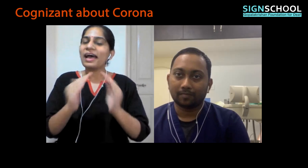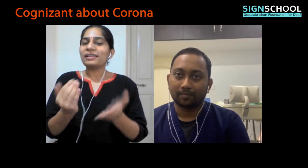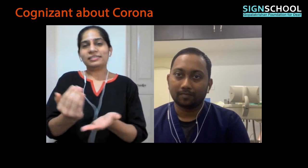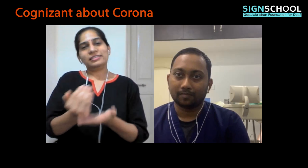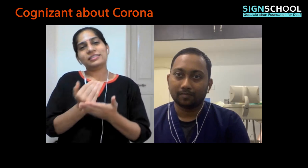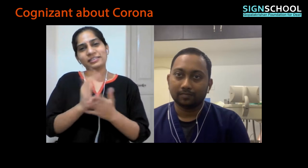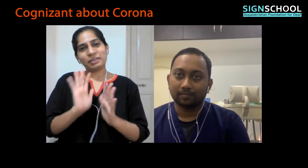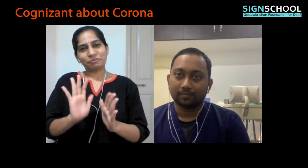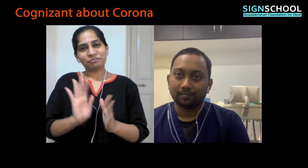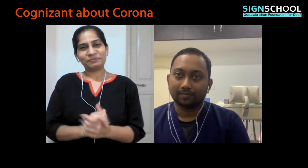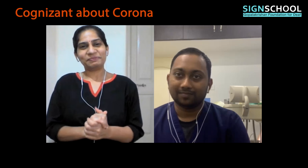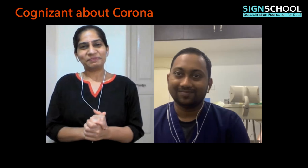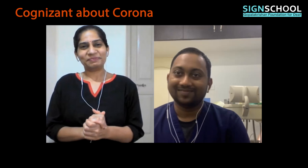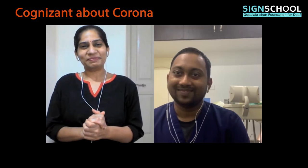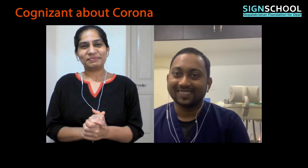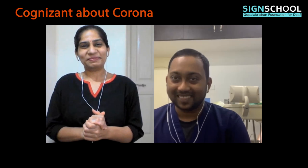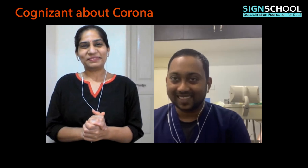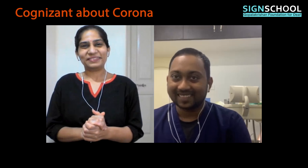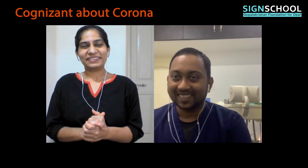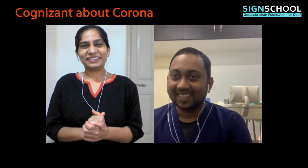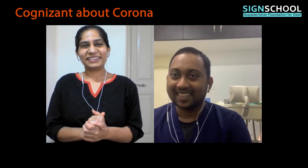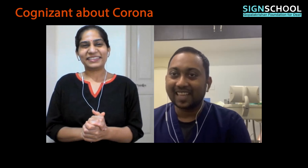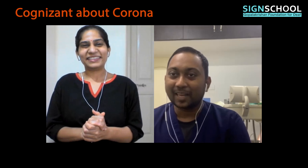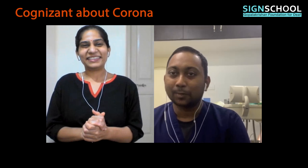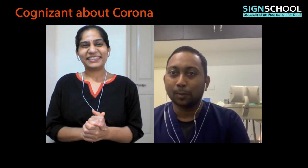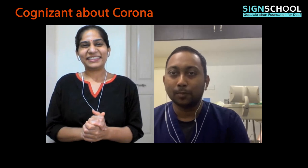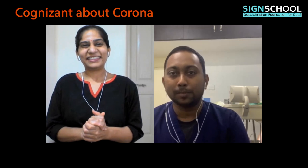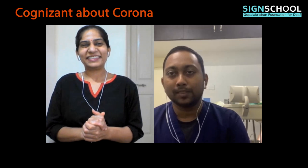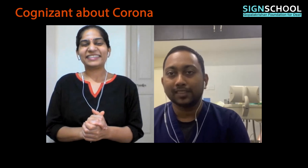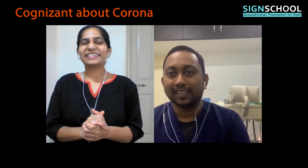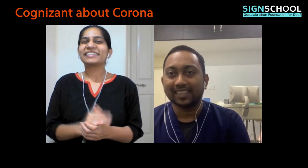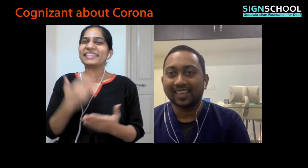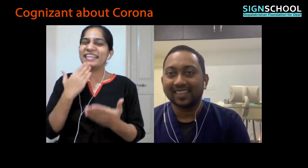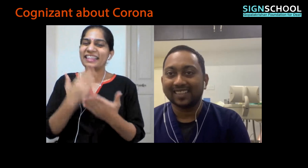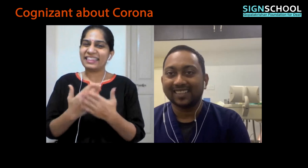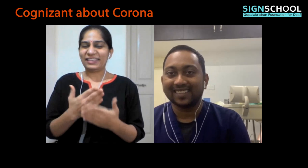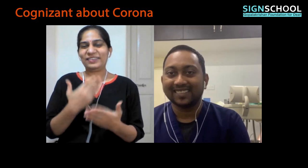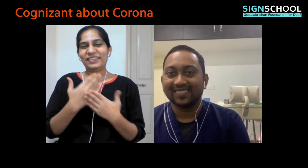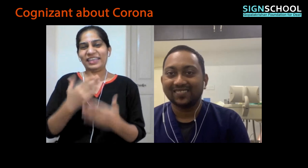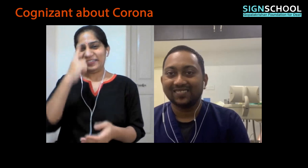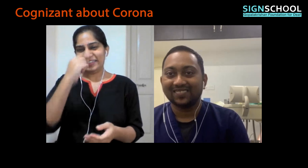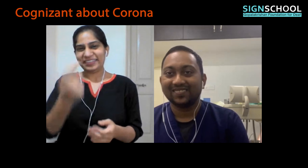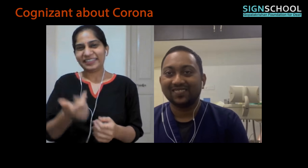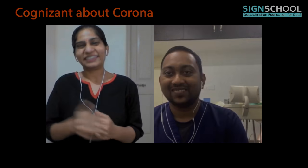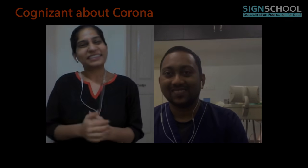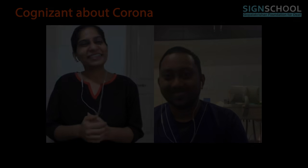and stay safe. Yes. Thank you so much, Mrs. Nita.